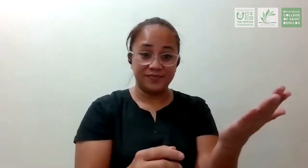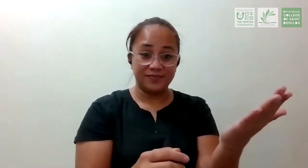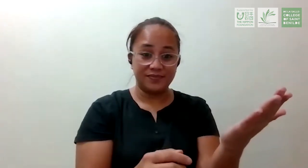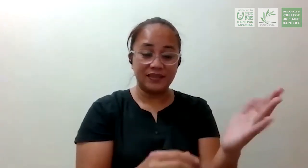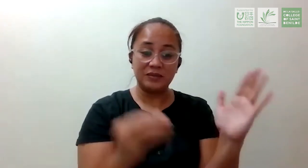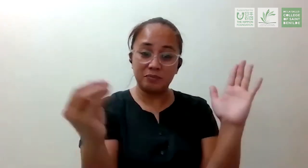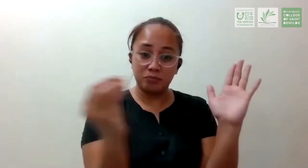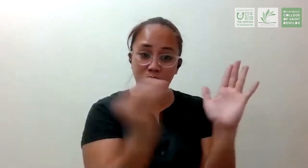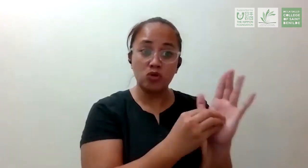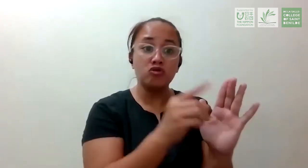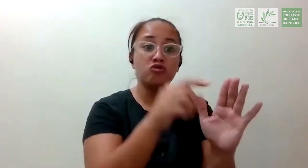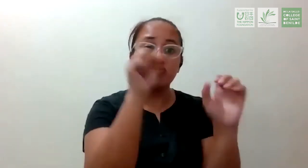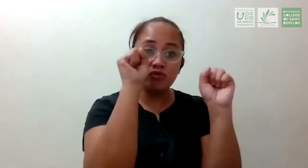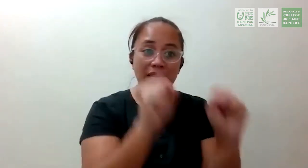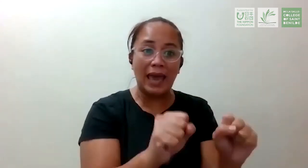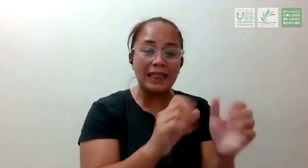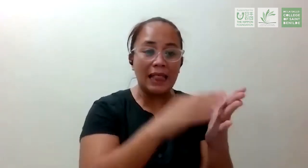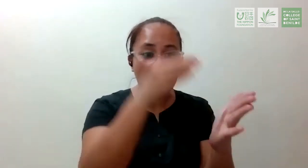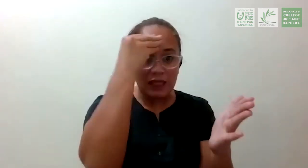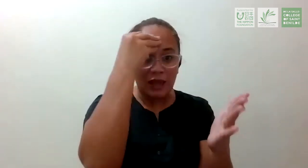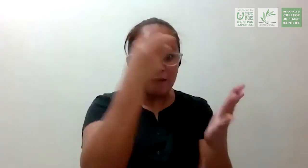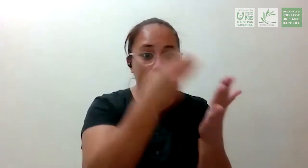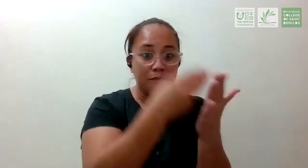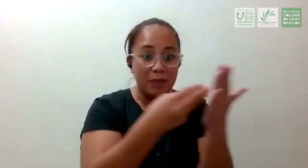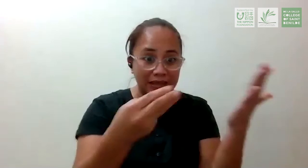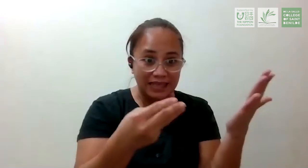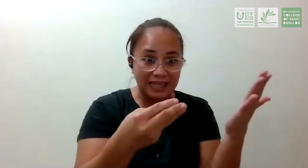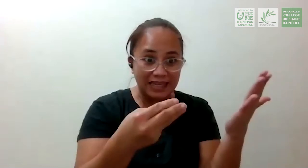material from the book yourself.